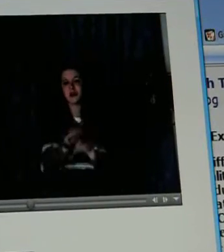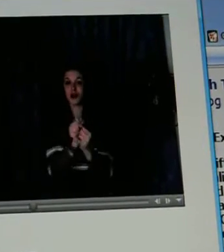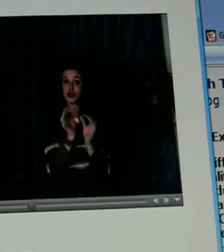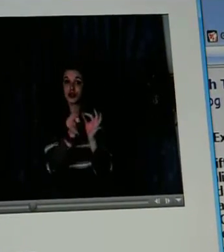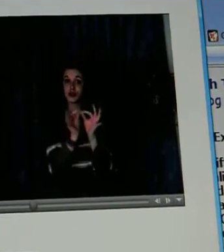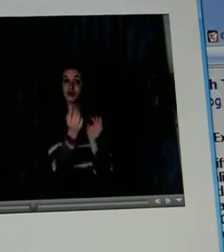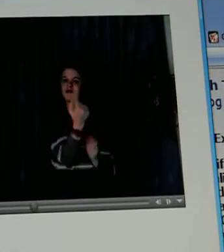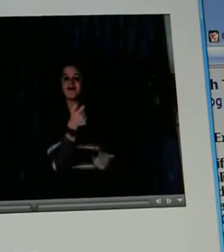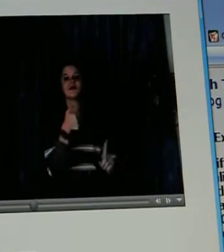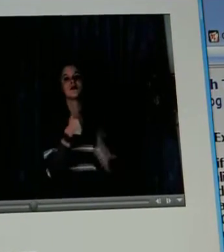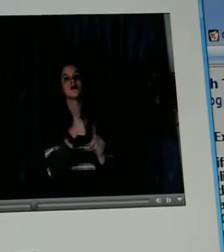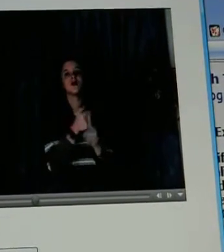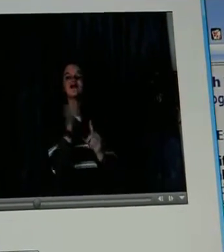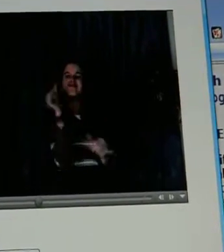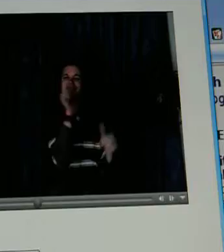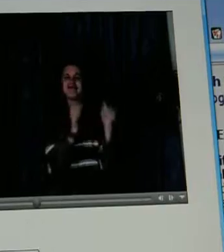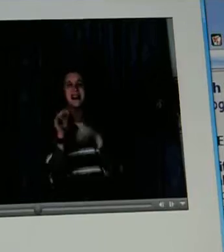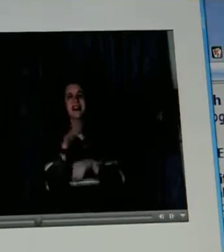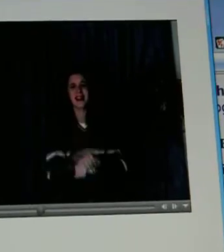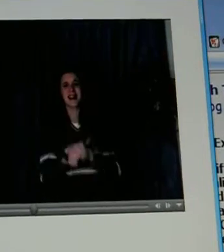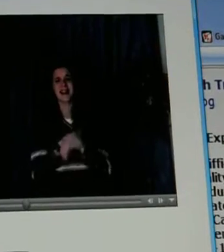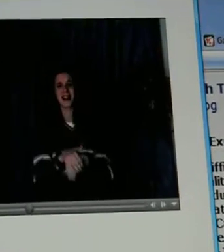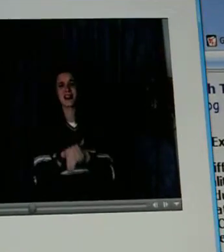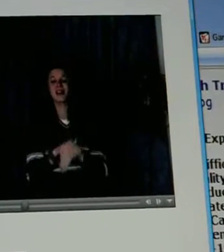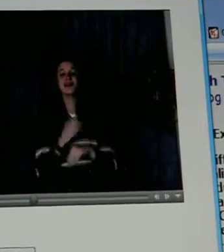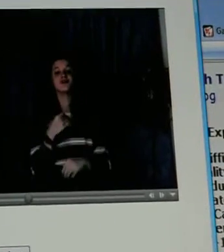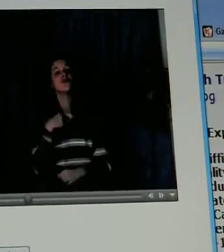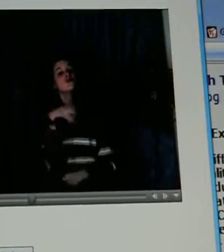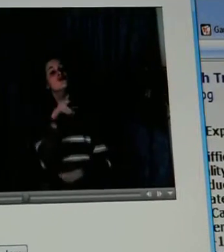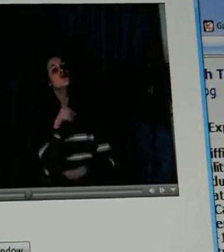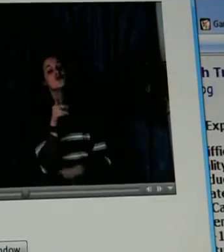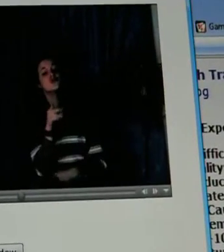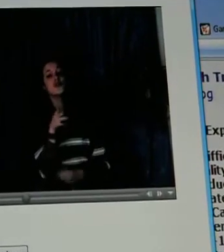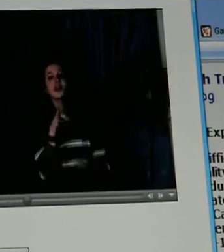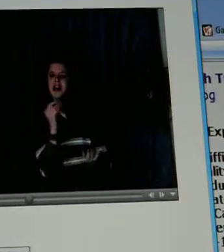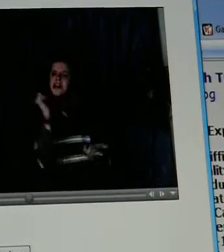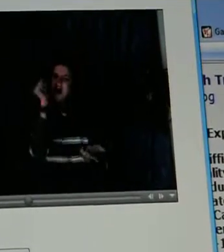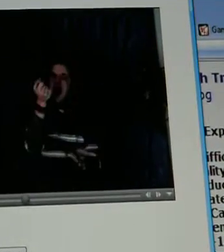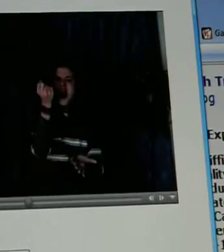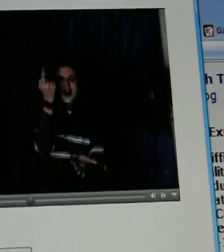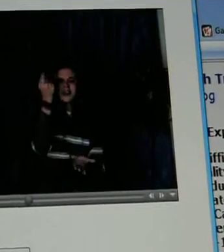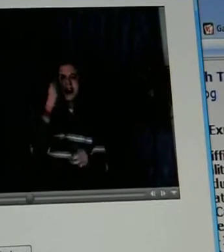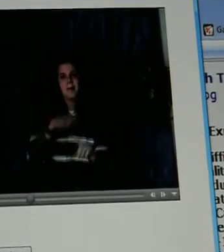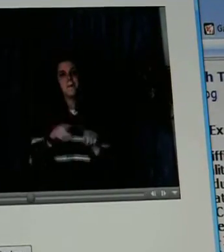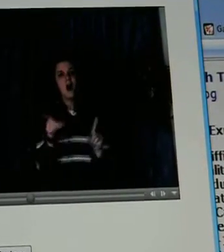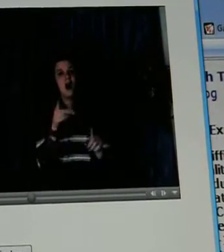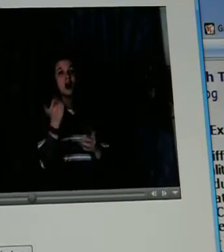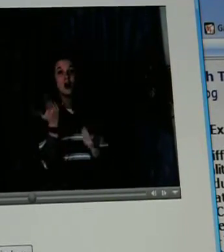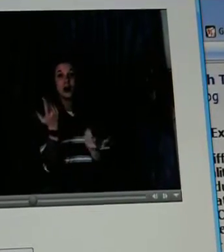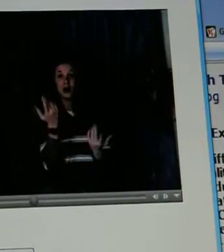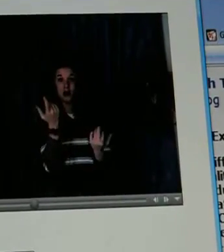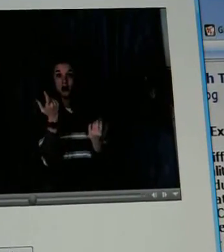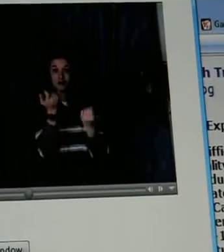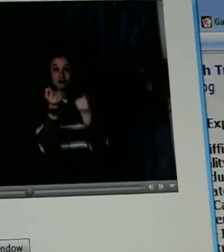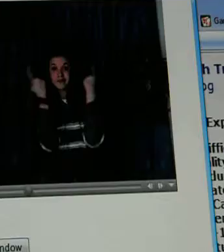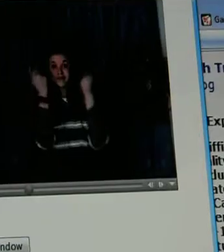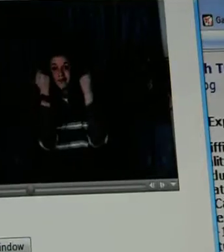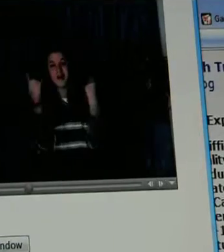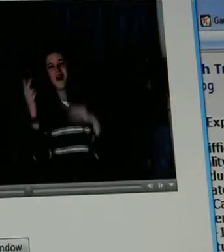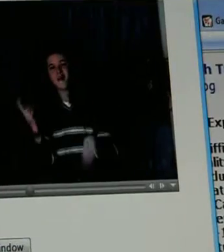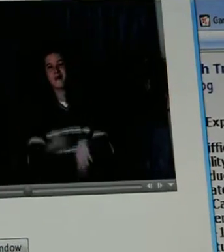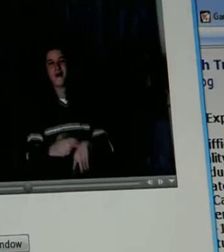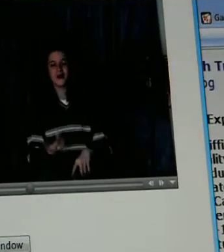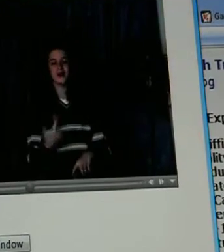So I was involved in a hearing mainstream school, and I had an interpreter for an English class. And